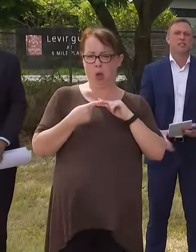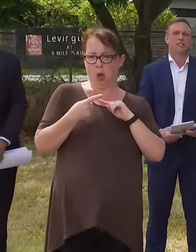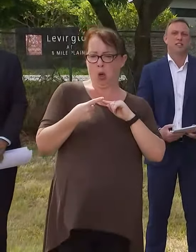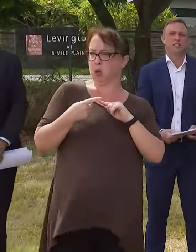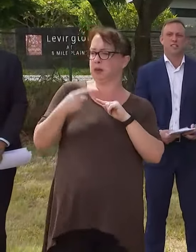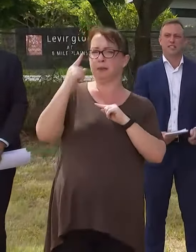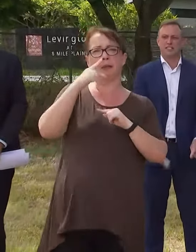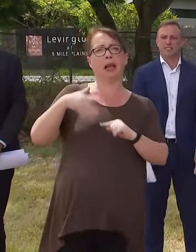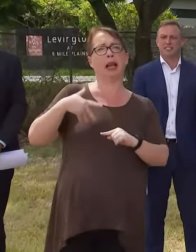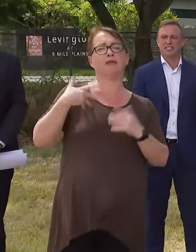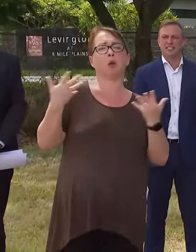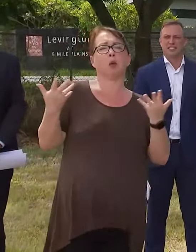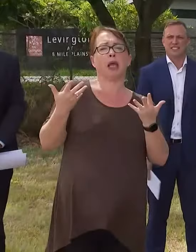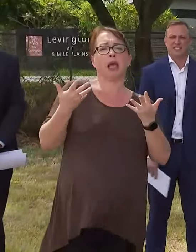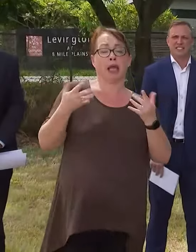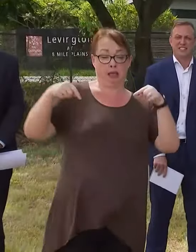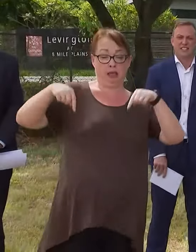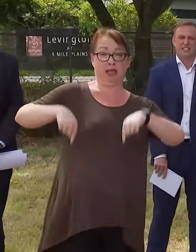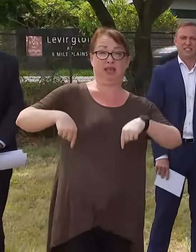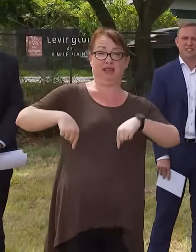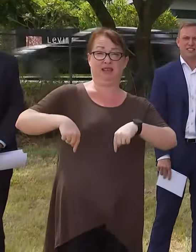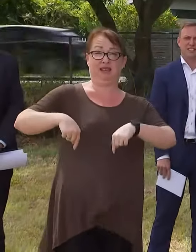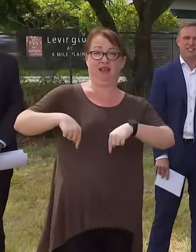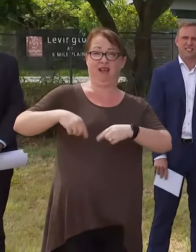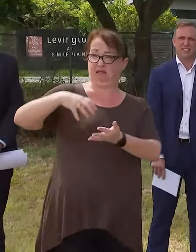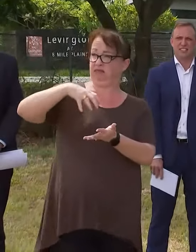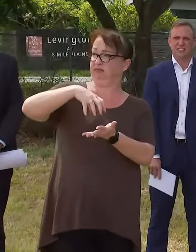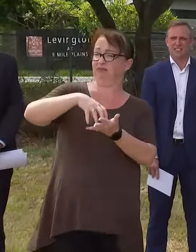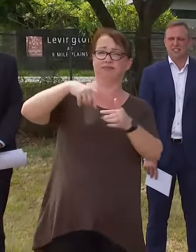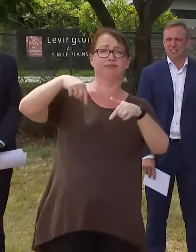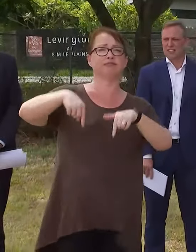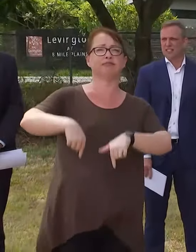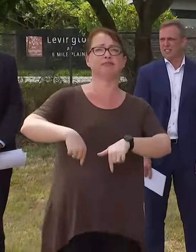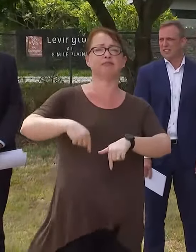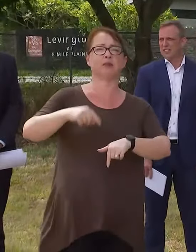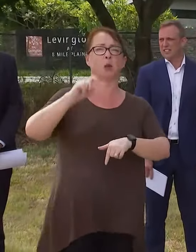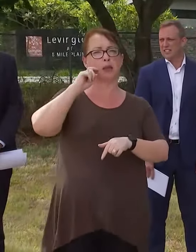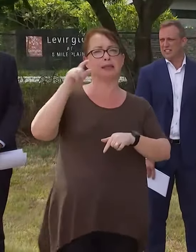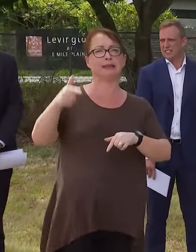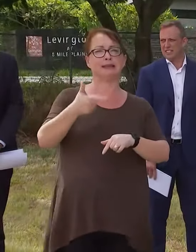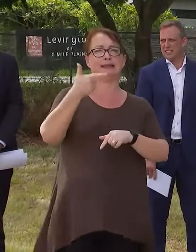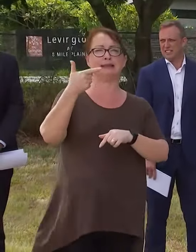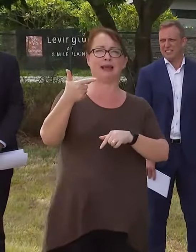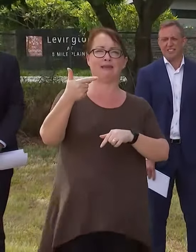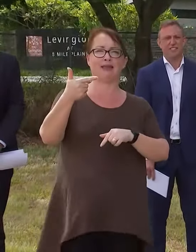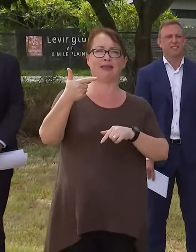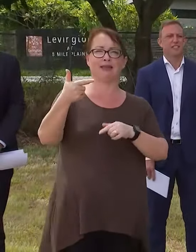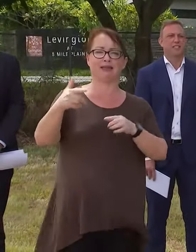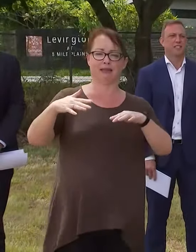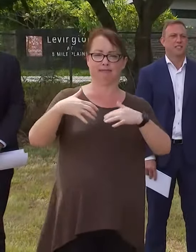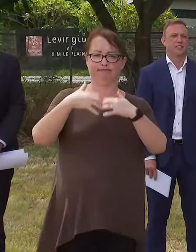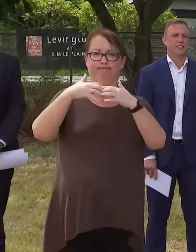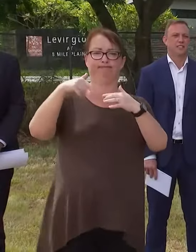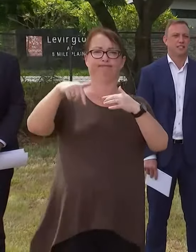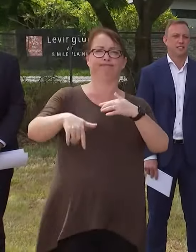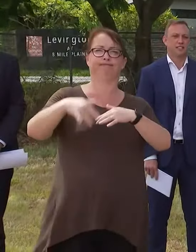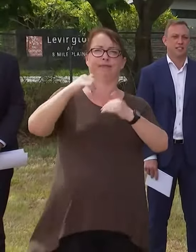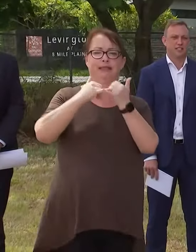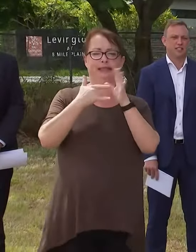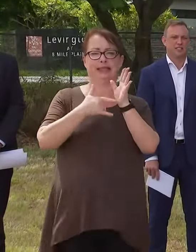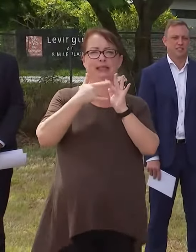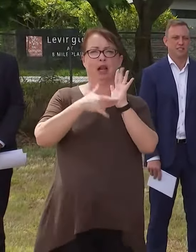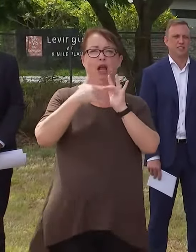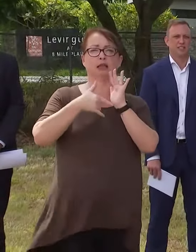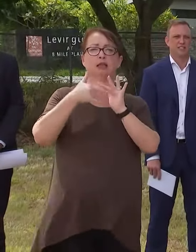live. And this area here is the site of our 7th satellite hospital, which now means we have acquired all